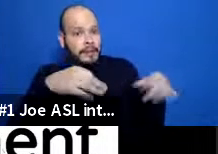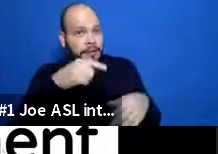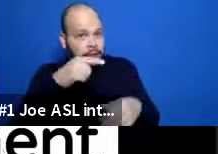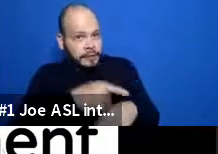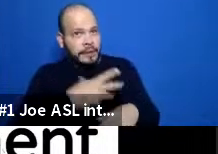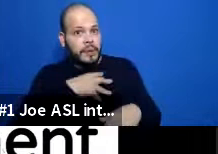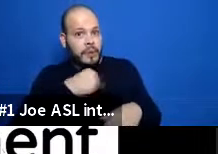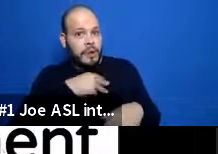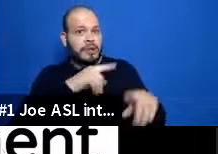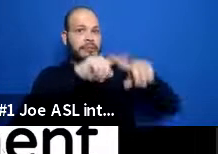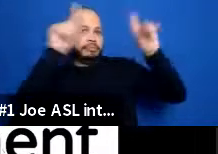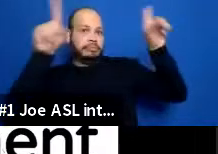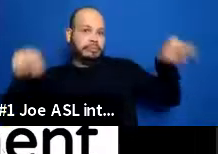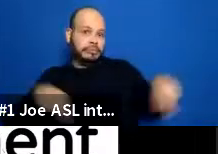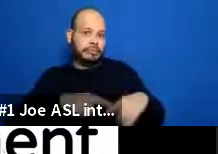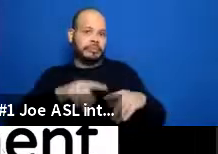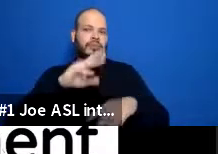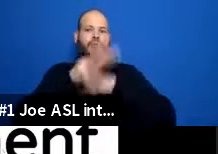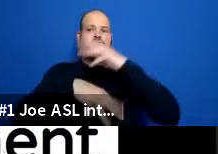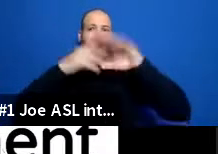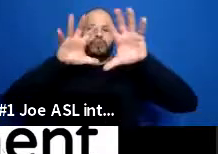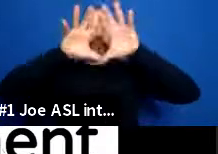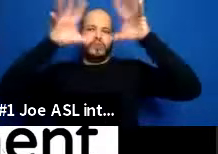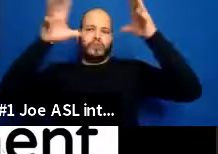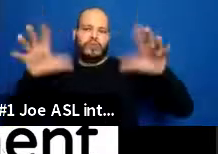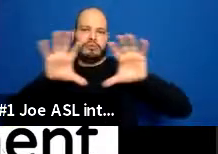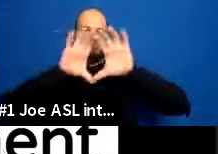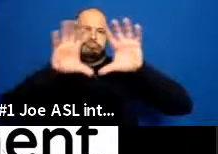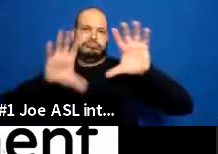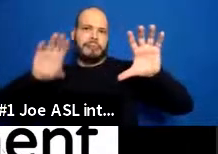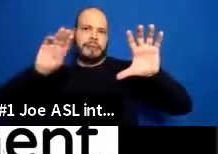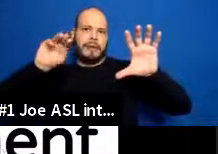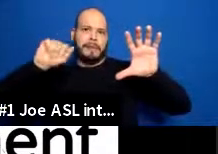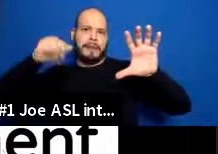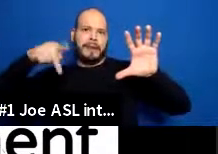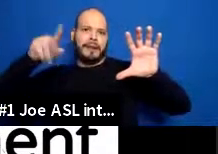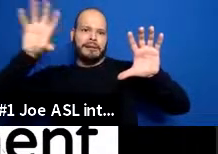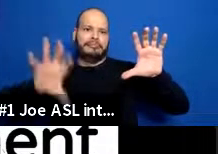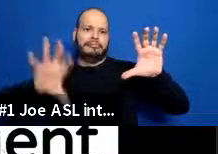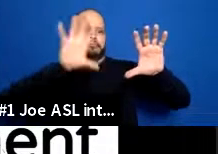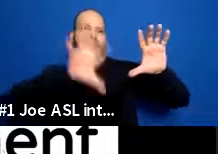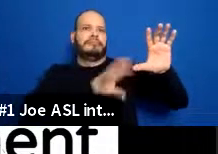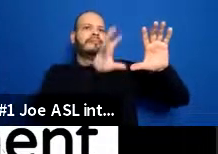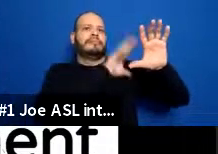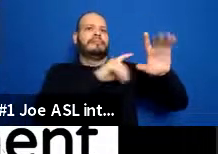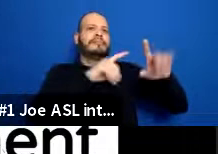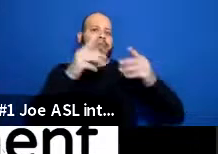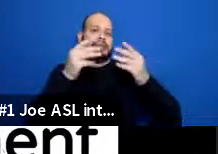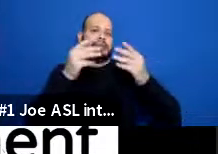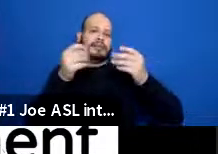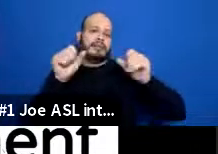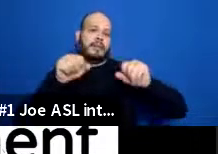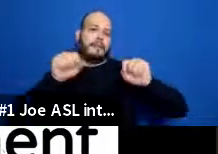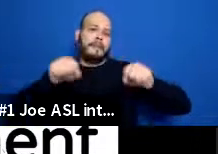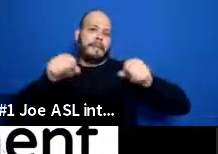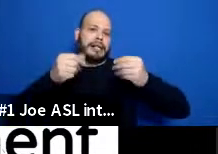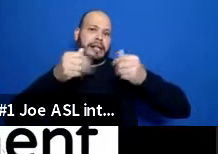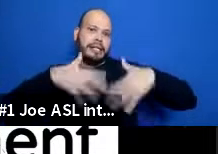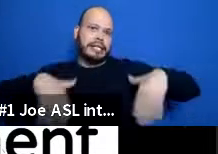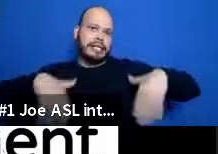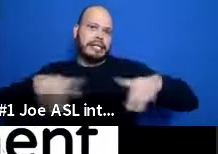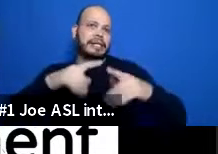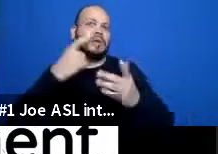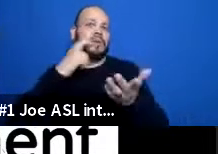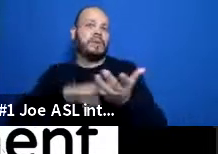title of the slide is Actionable Land Acknowledgement, and there are three square graphics: the logo of